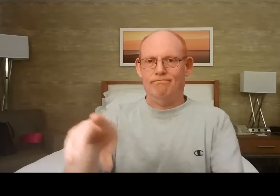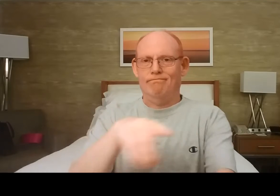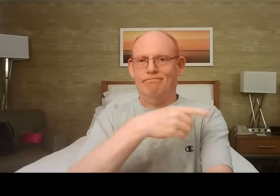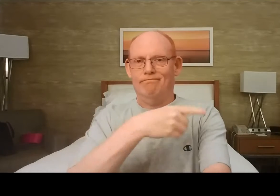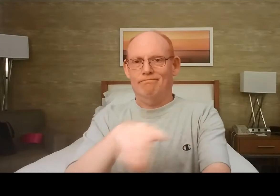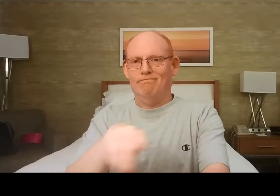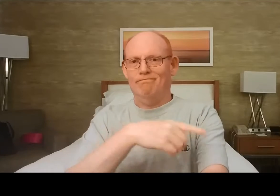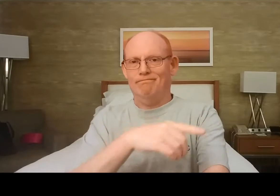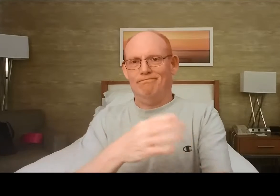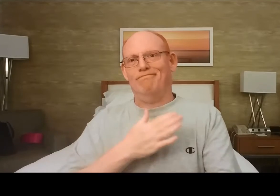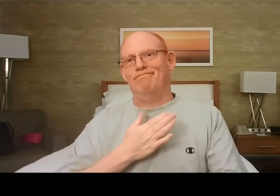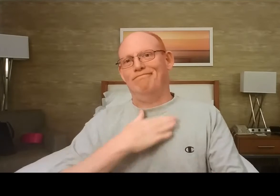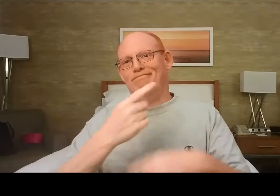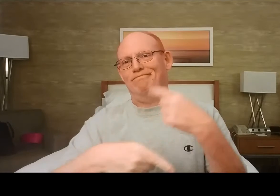Dave, that's my sign name,